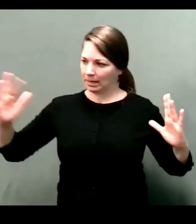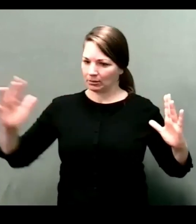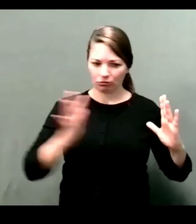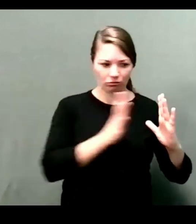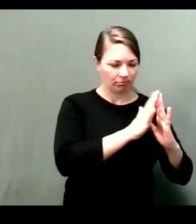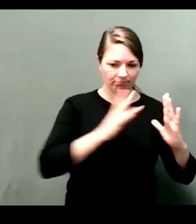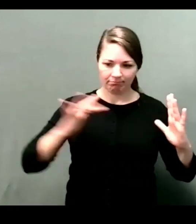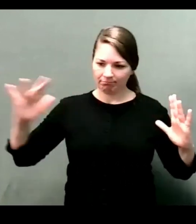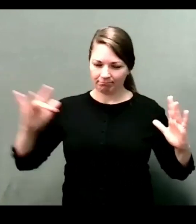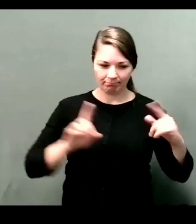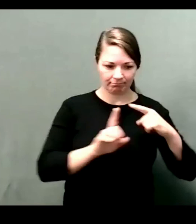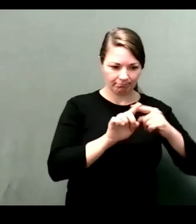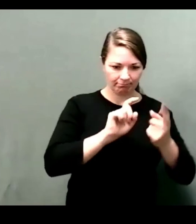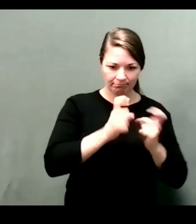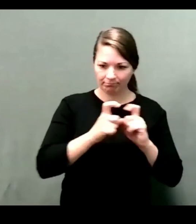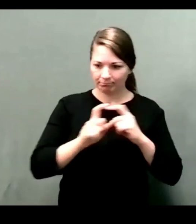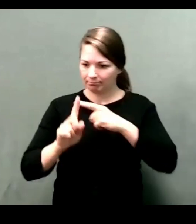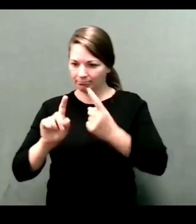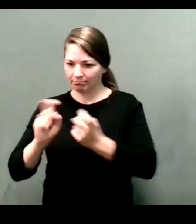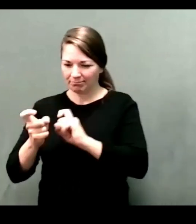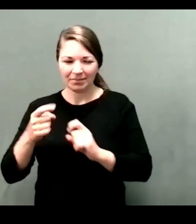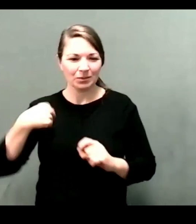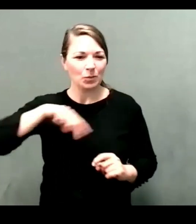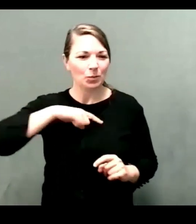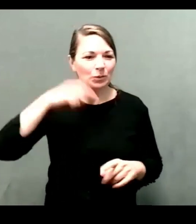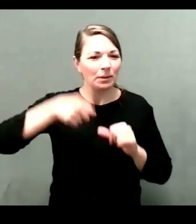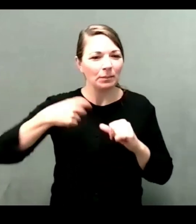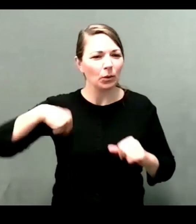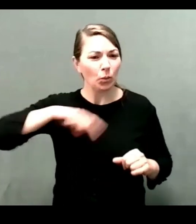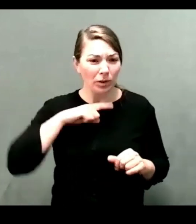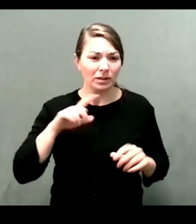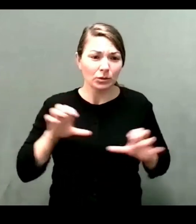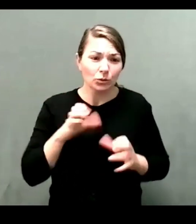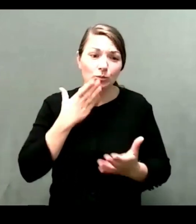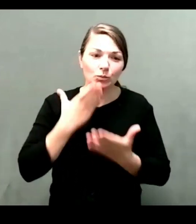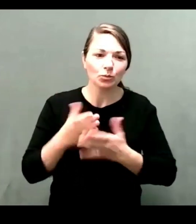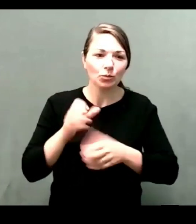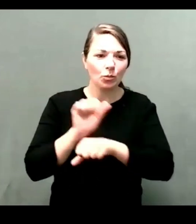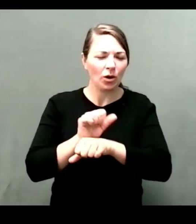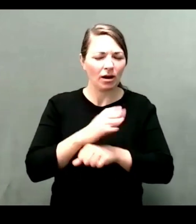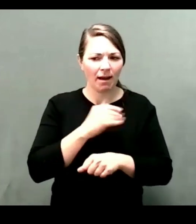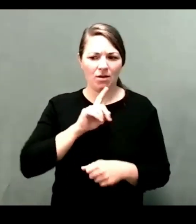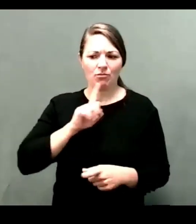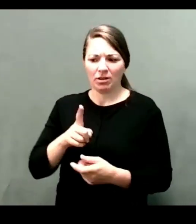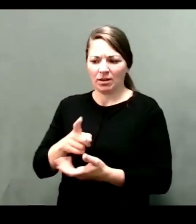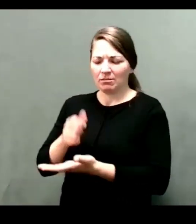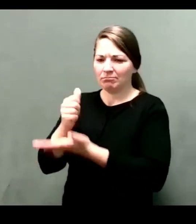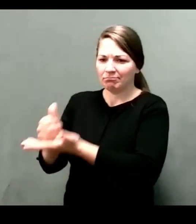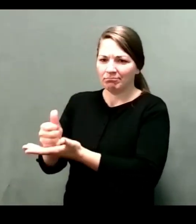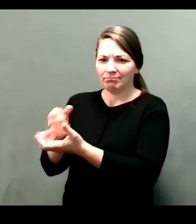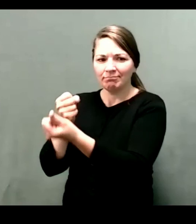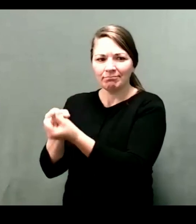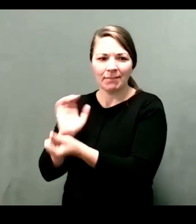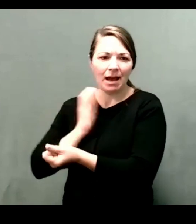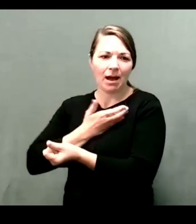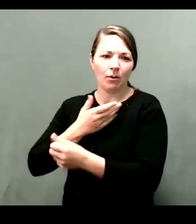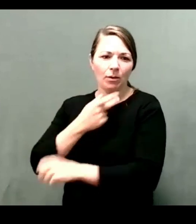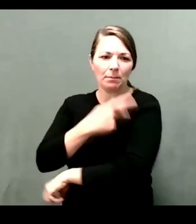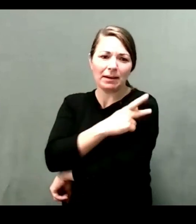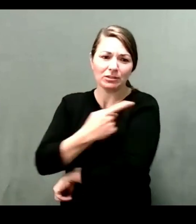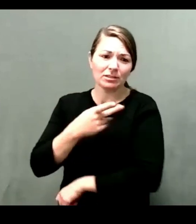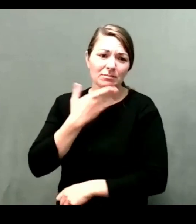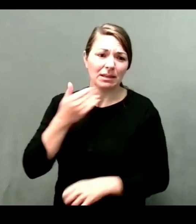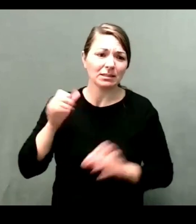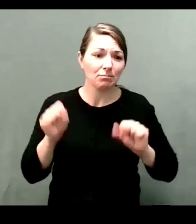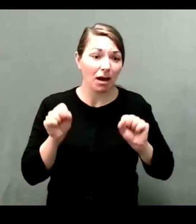really helpful for remembering the good that we can do in the work and really doing the best job for our patients that we can. So with